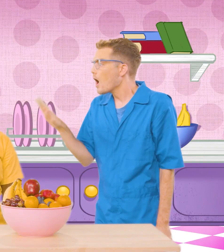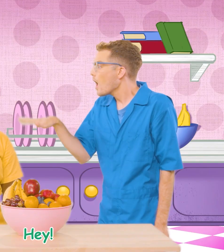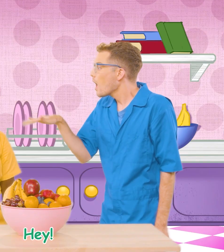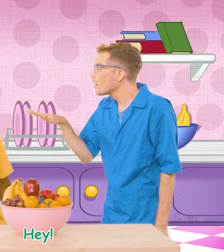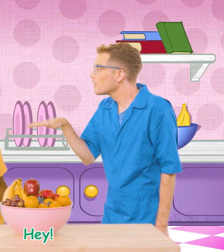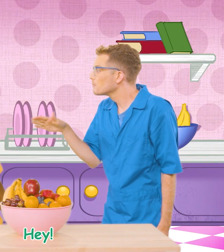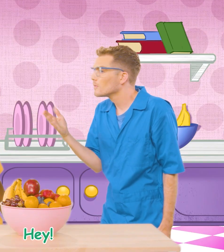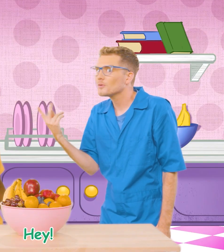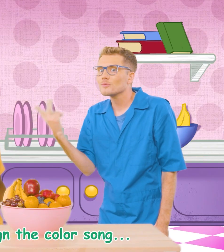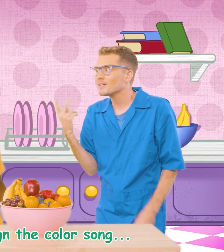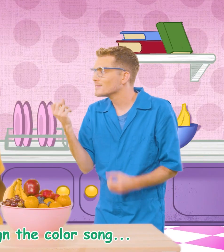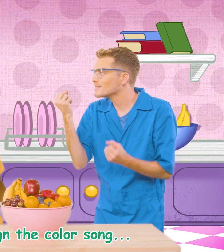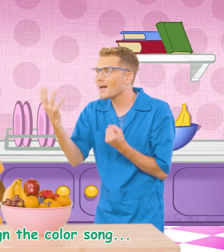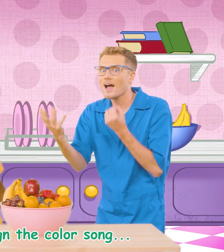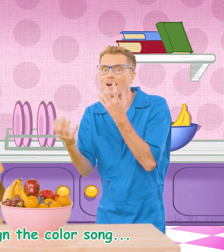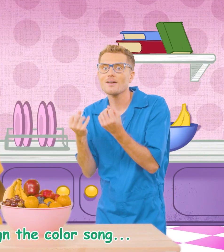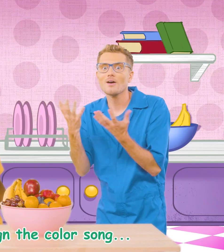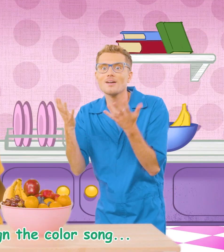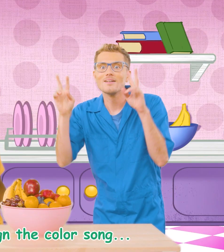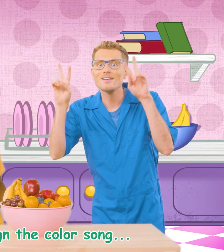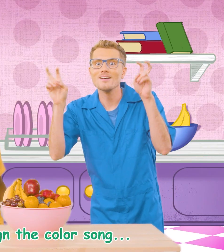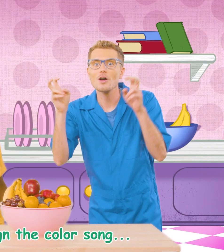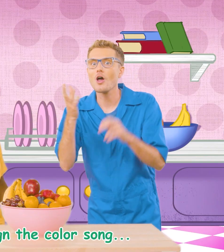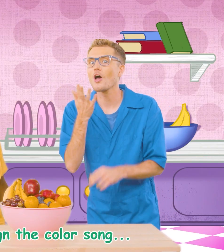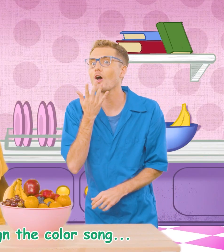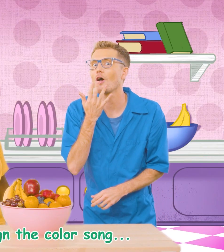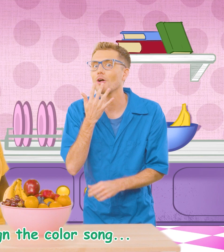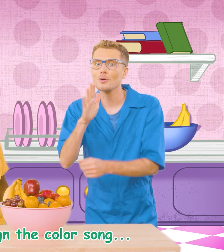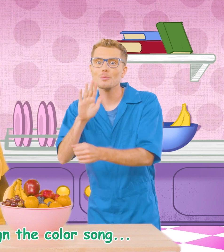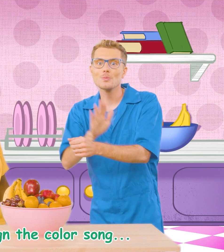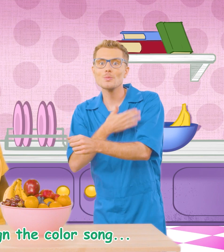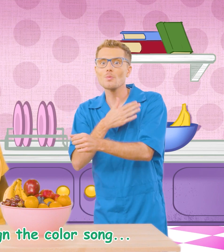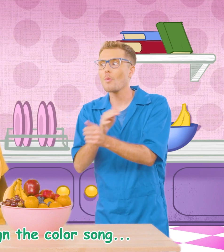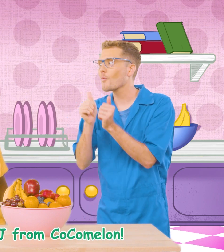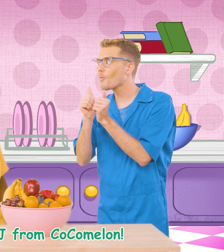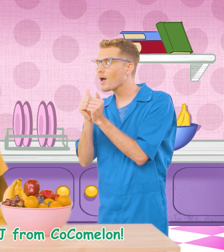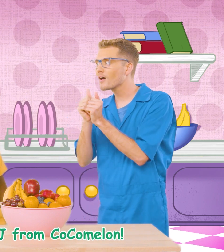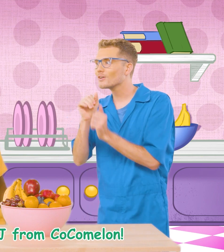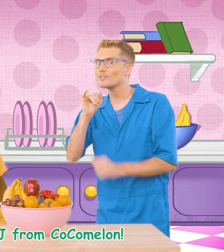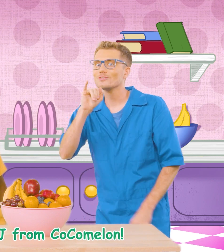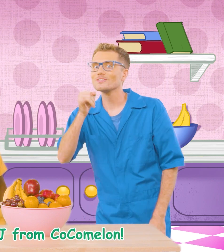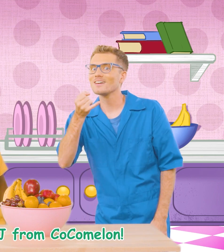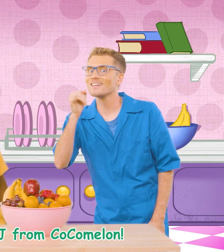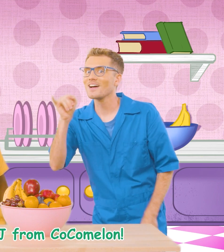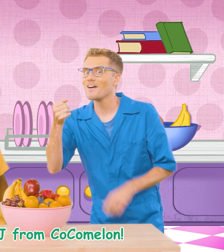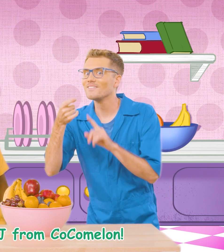Hey, let's sign the color song with JJ from